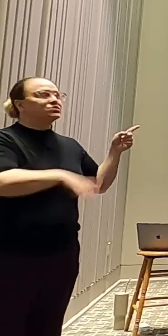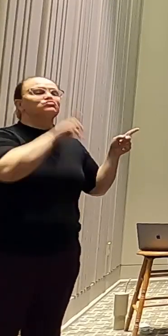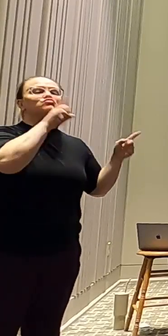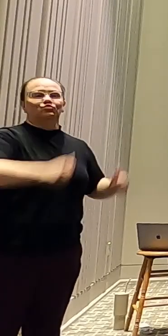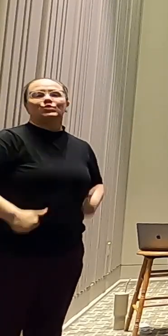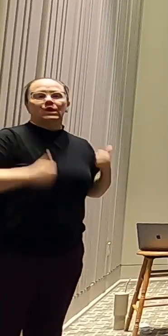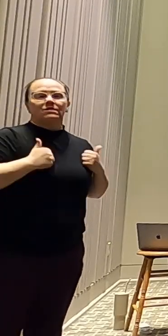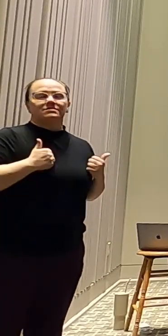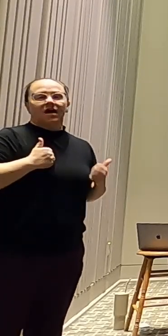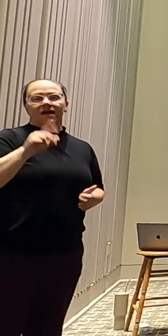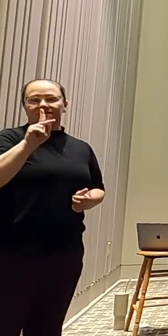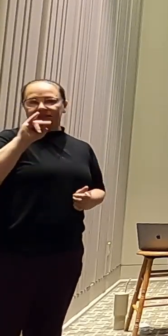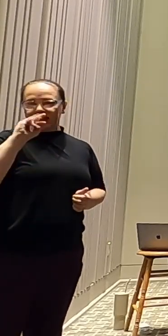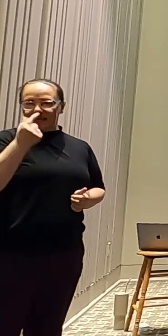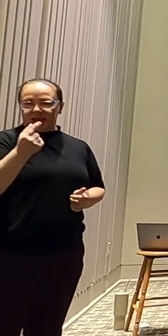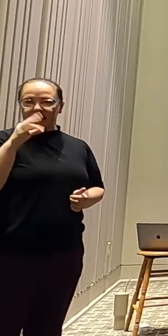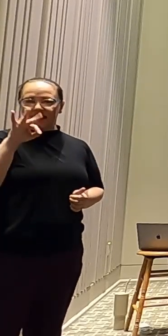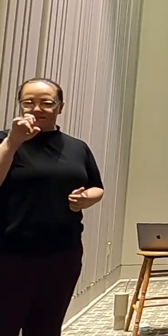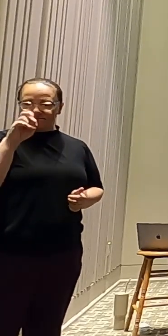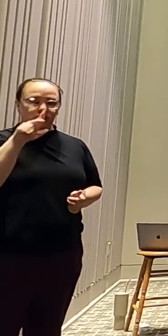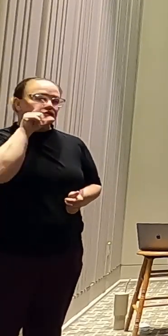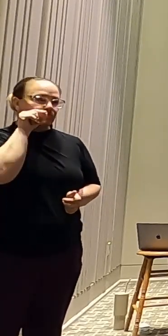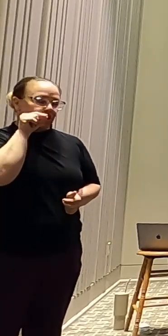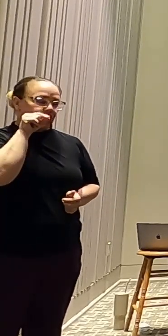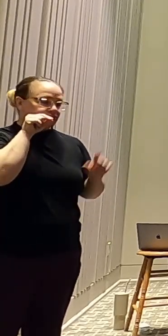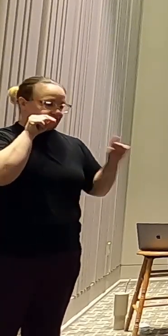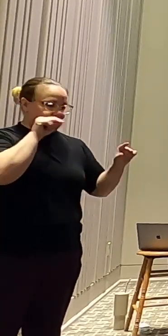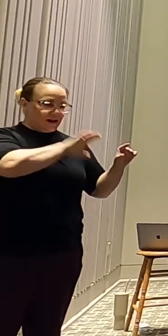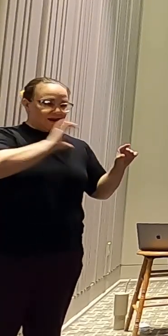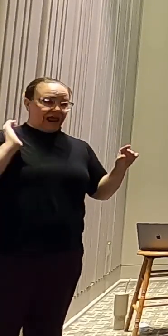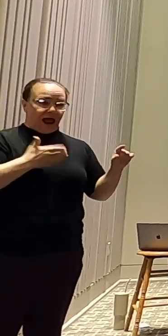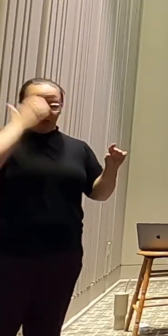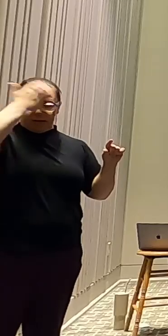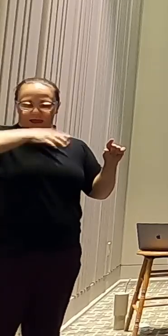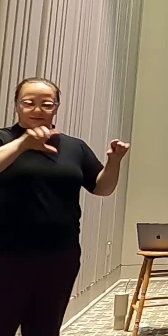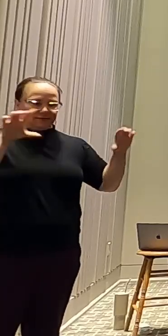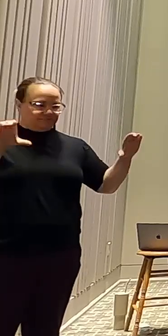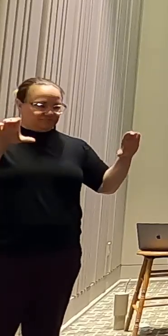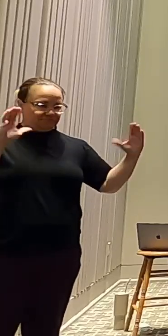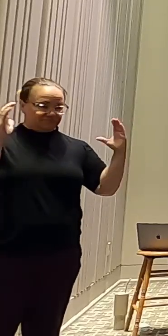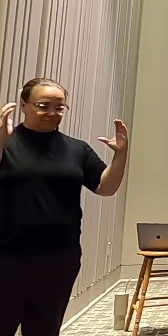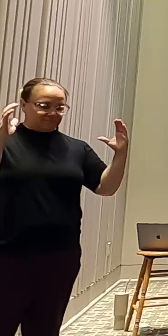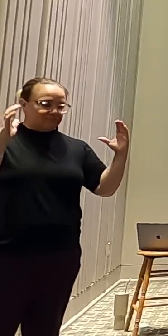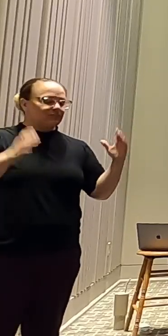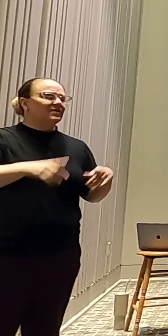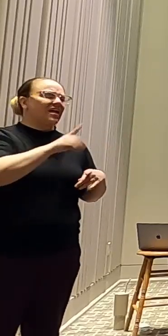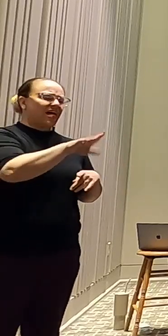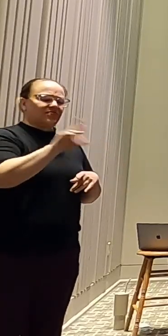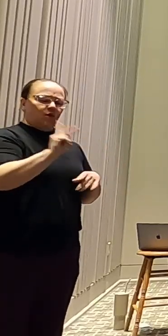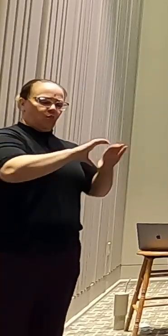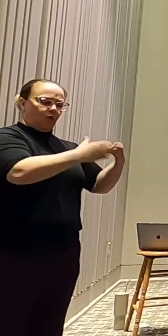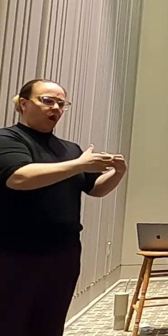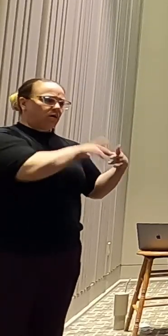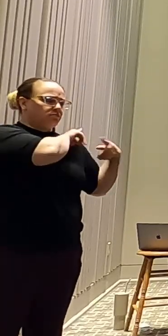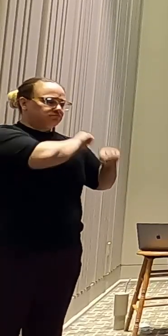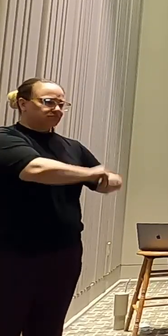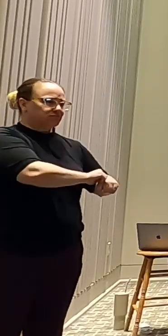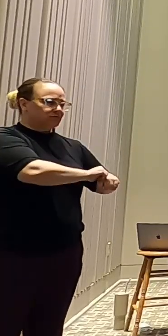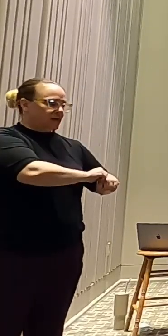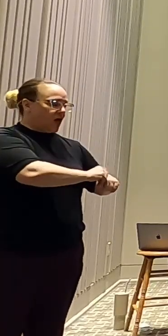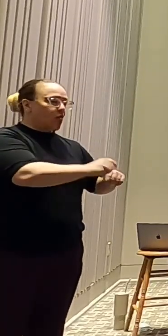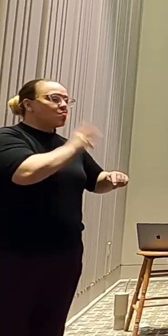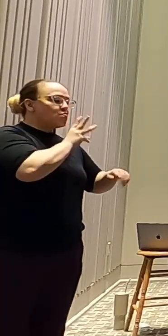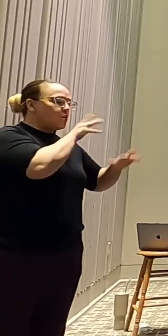kingfisher looks like, and our mask is on the left. In the Kwakiwak mythology, the kingfisher is seen as a link between the sky and